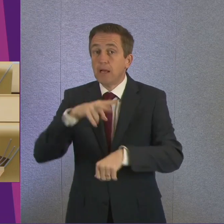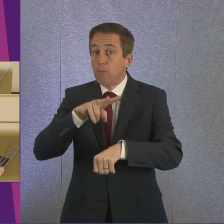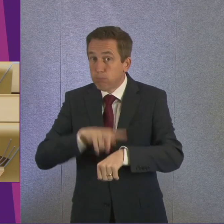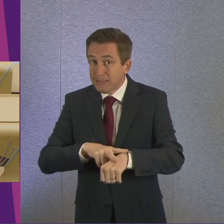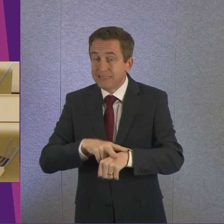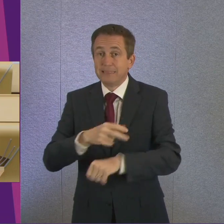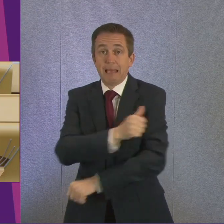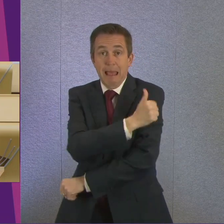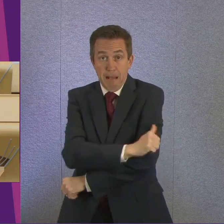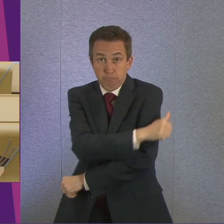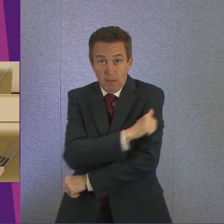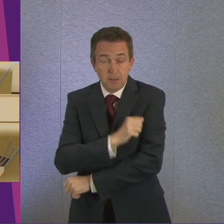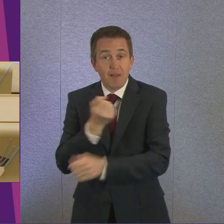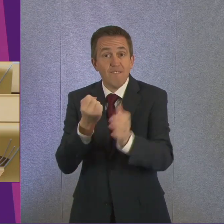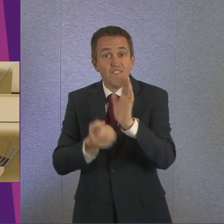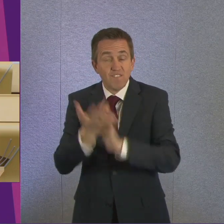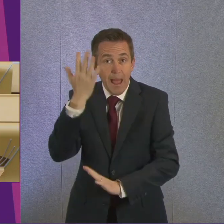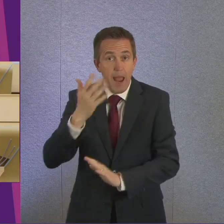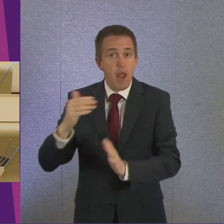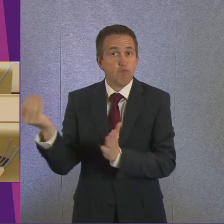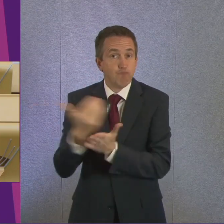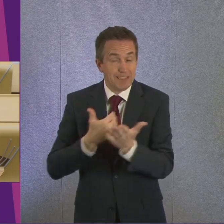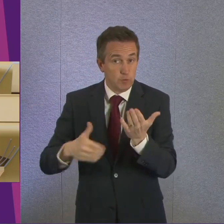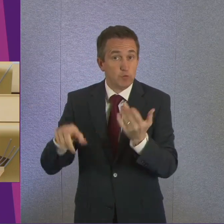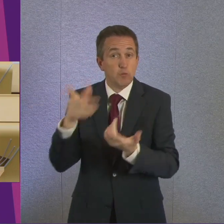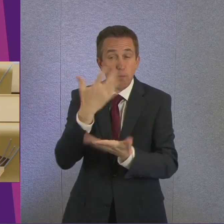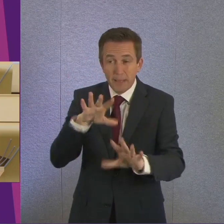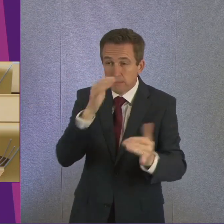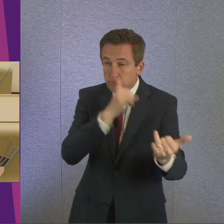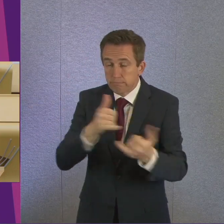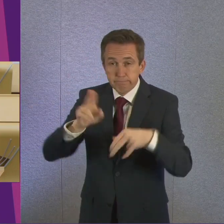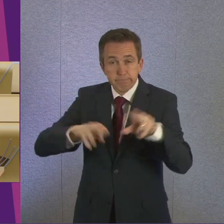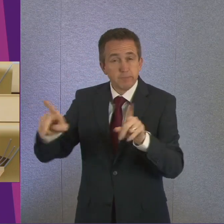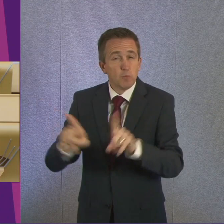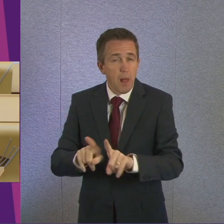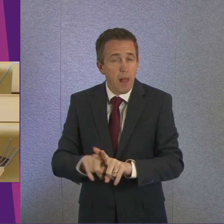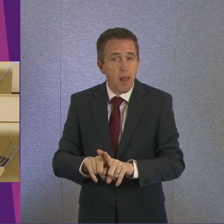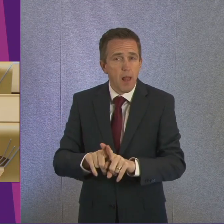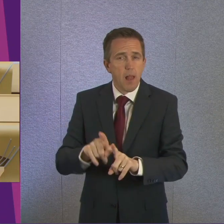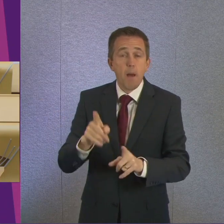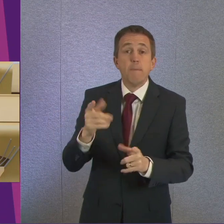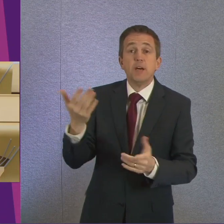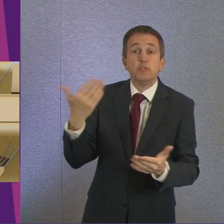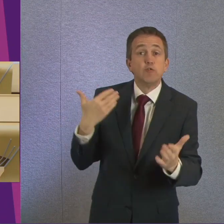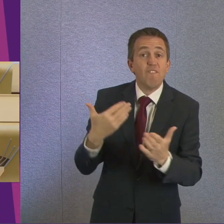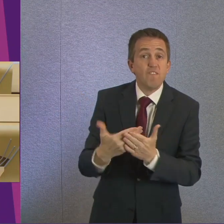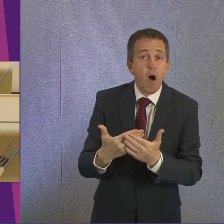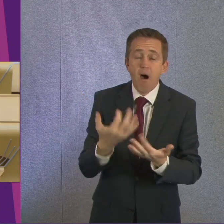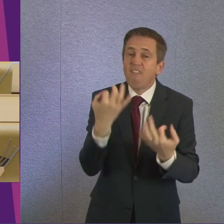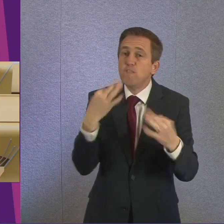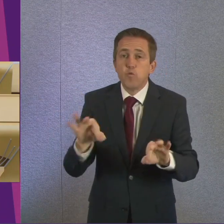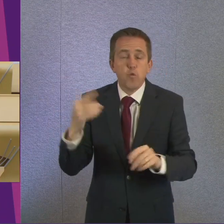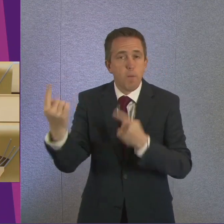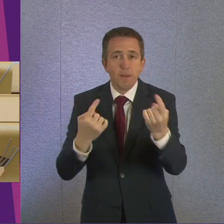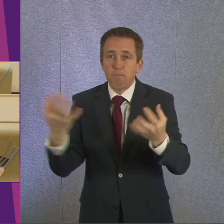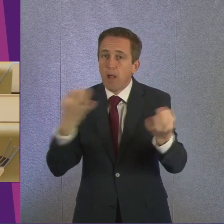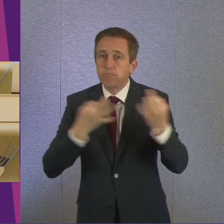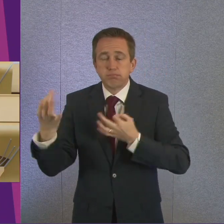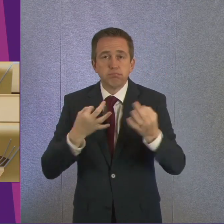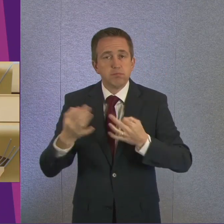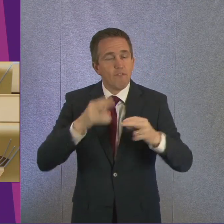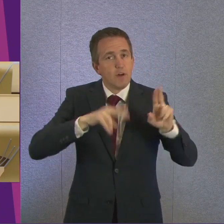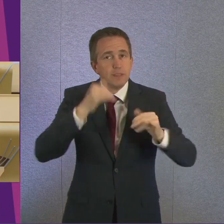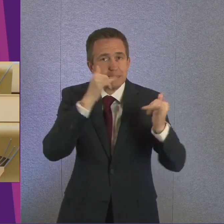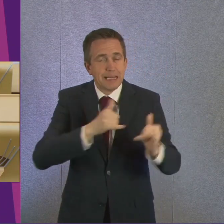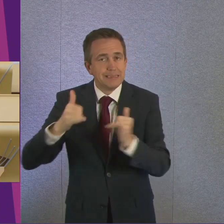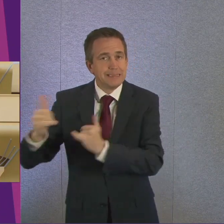fire and rescue. What we have seen, though, is a low level of uptake there. We will look now, we